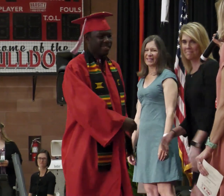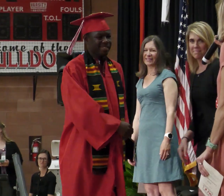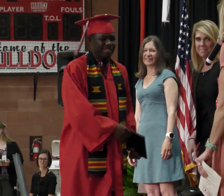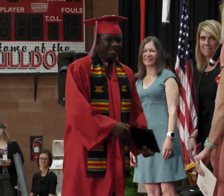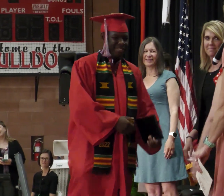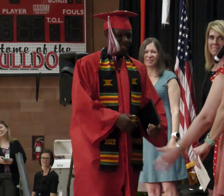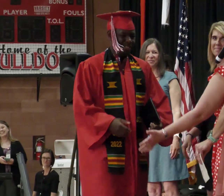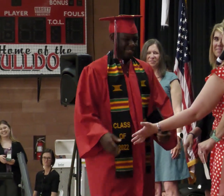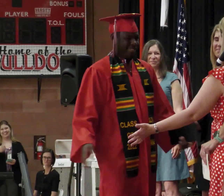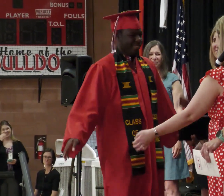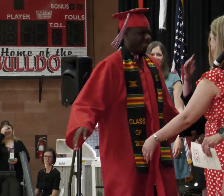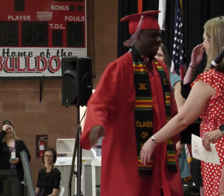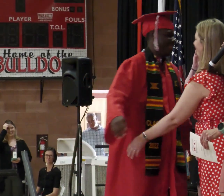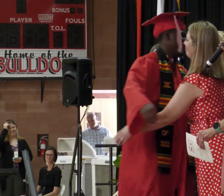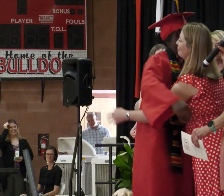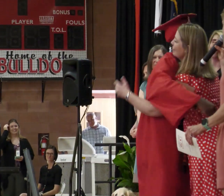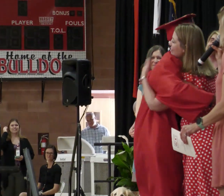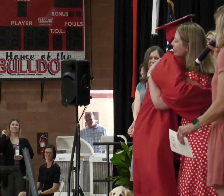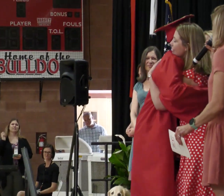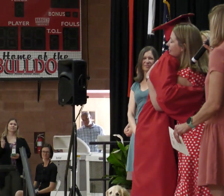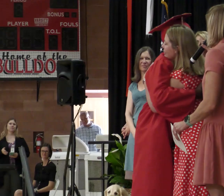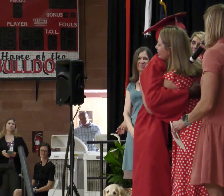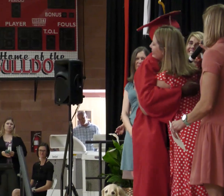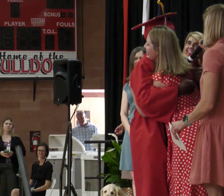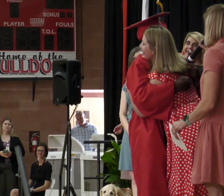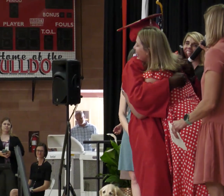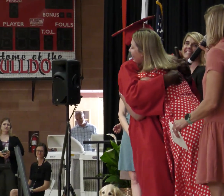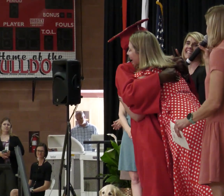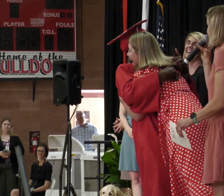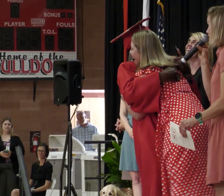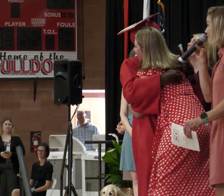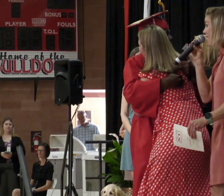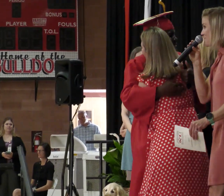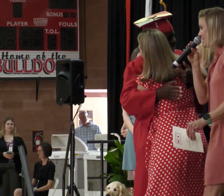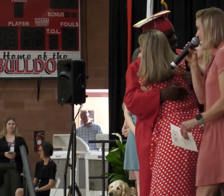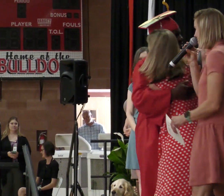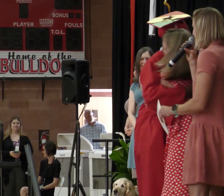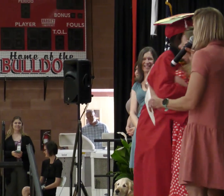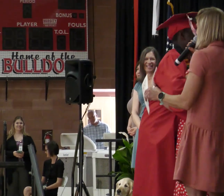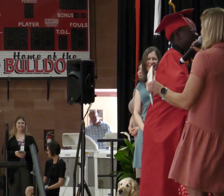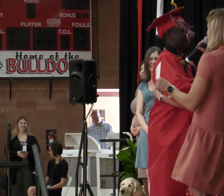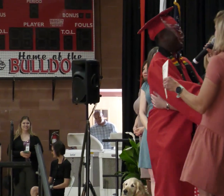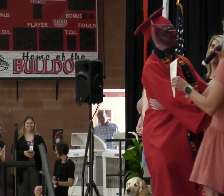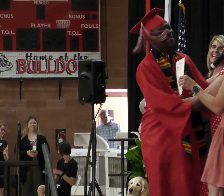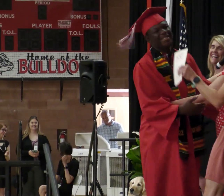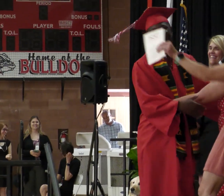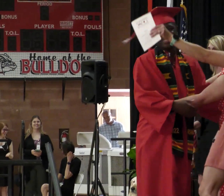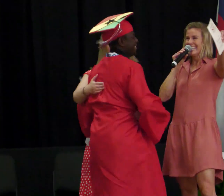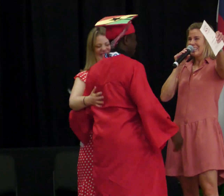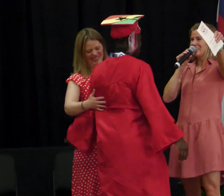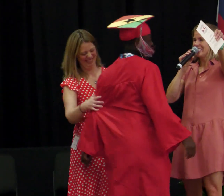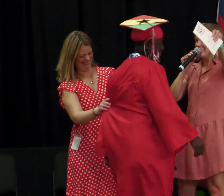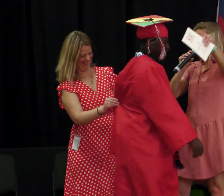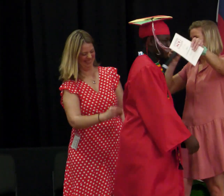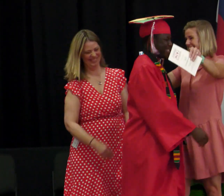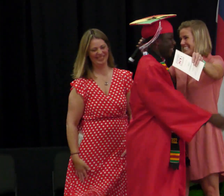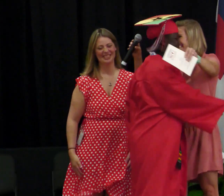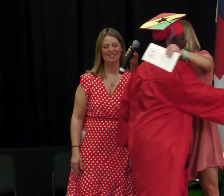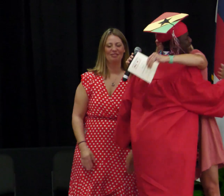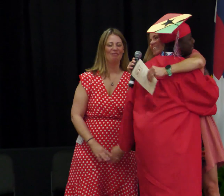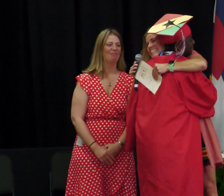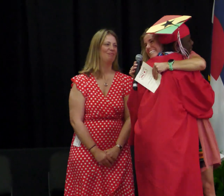hand Giving her a hug Giving Mrs. Huddleston a huge hug Picking her up now Congratulations